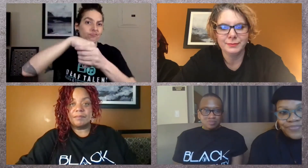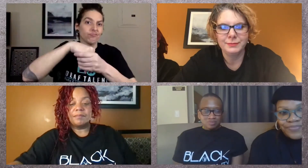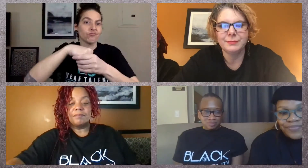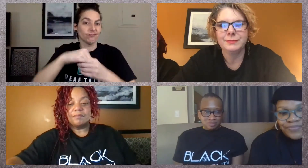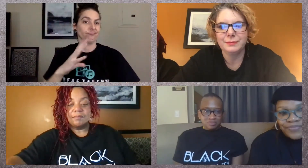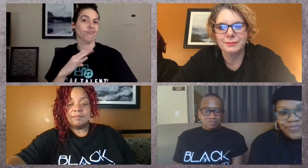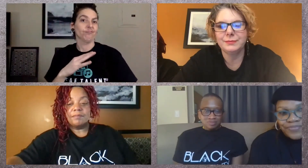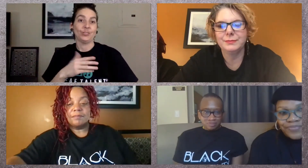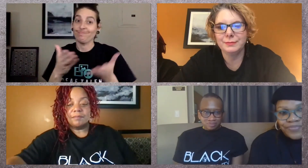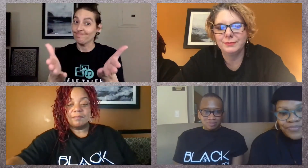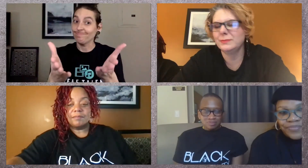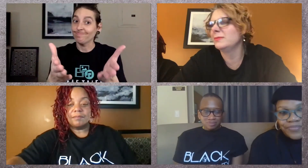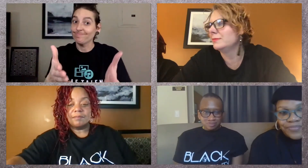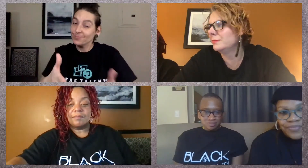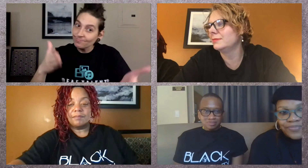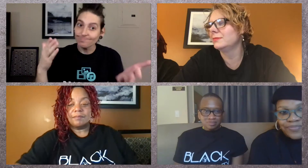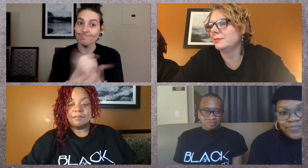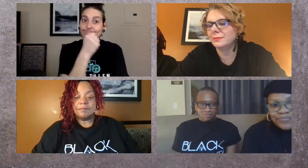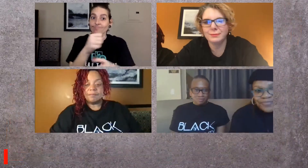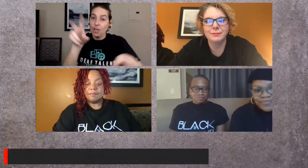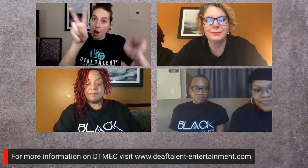website.